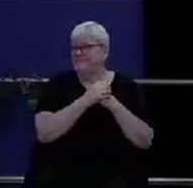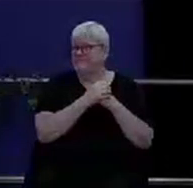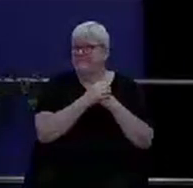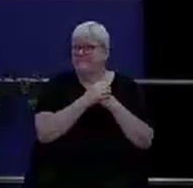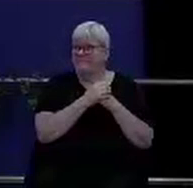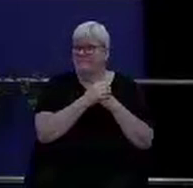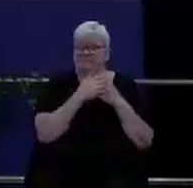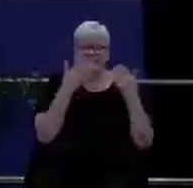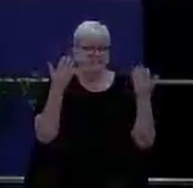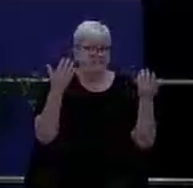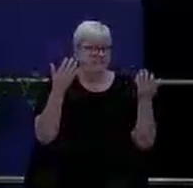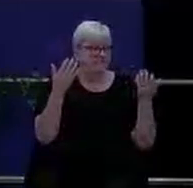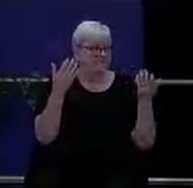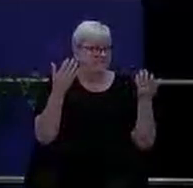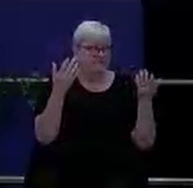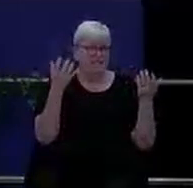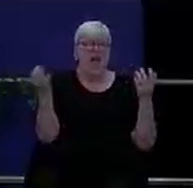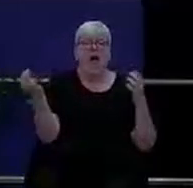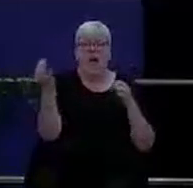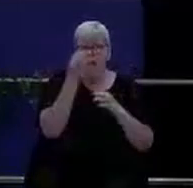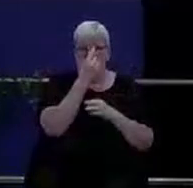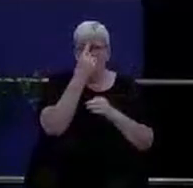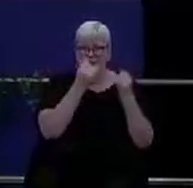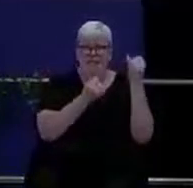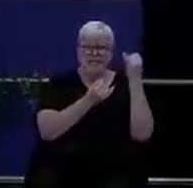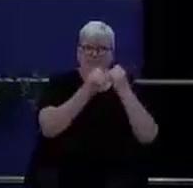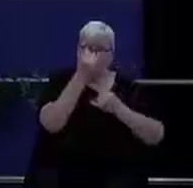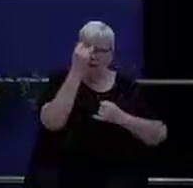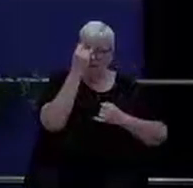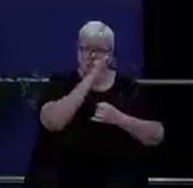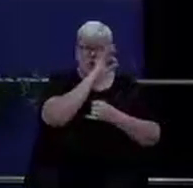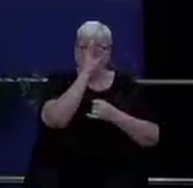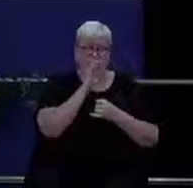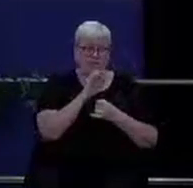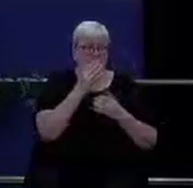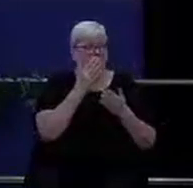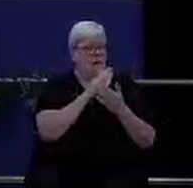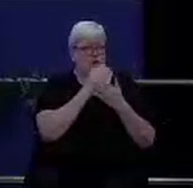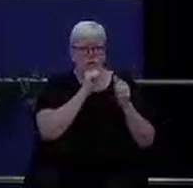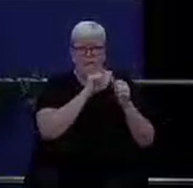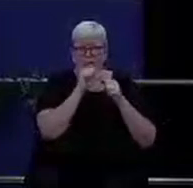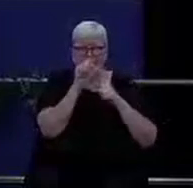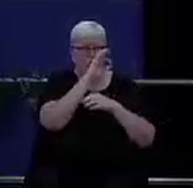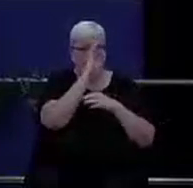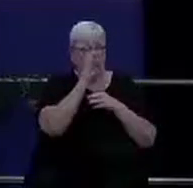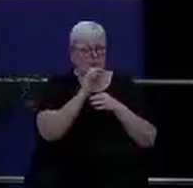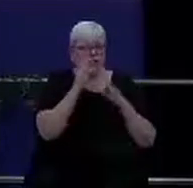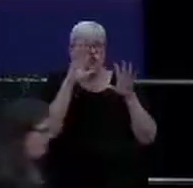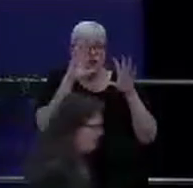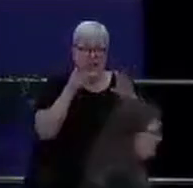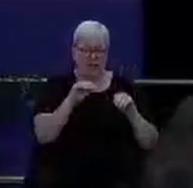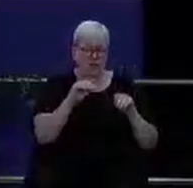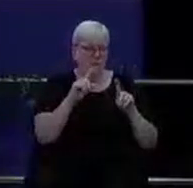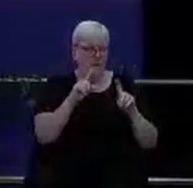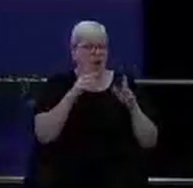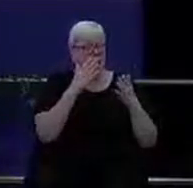In which case, I will ask one last question and then we'll move over. And I'm not sure it's the best question to end on, but it's one